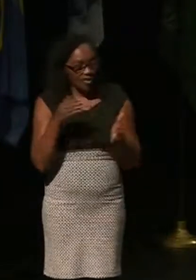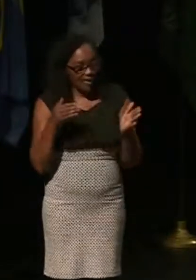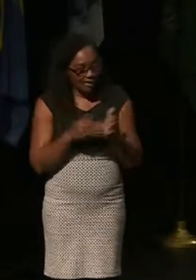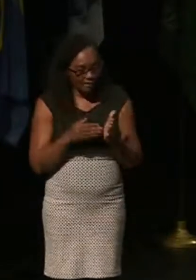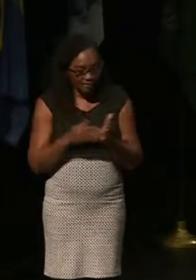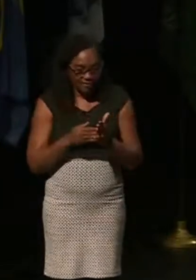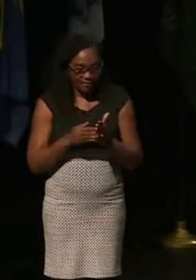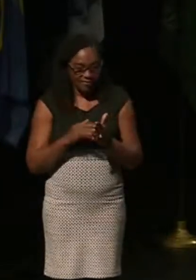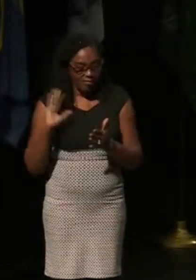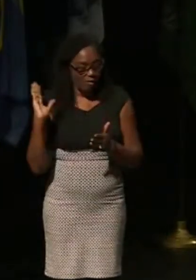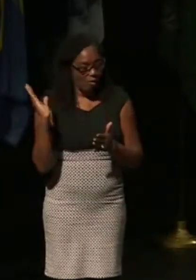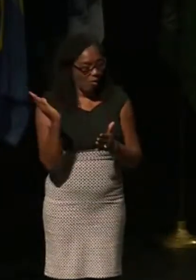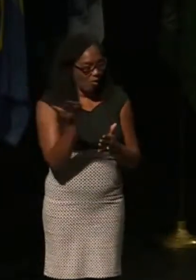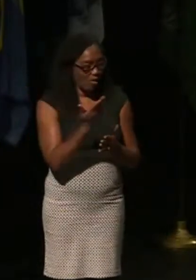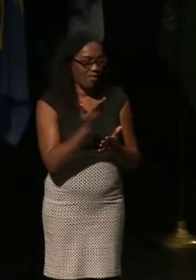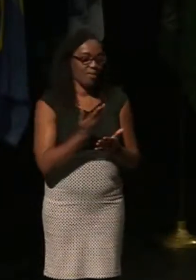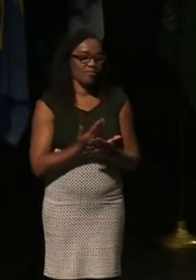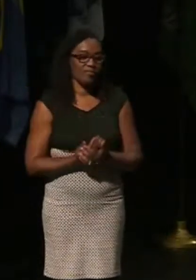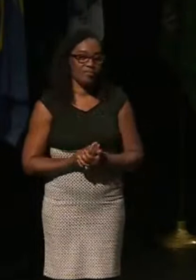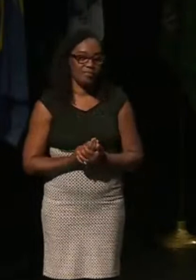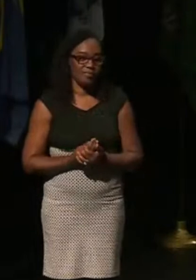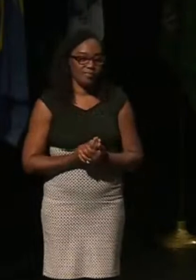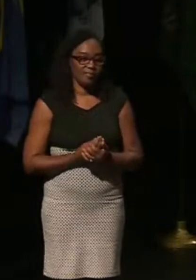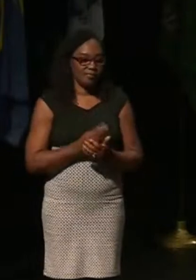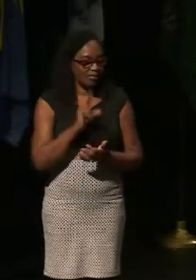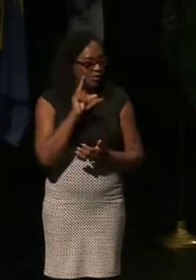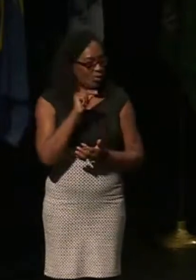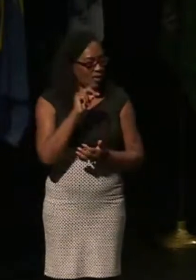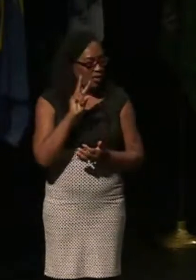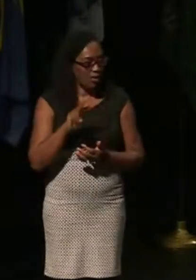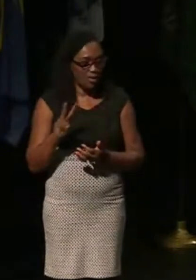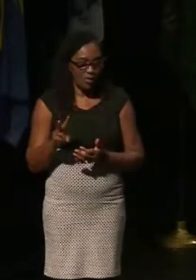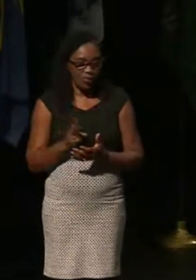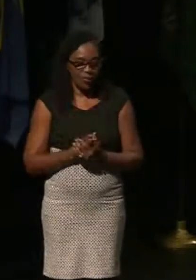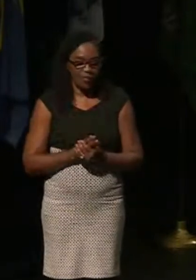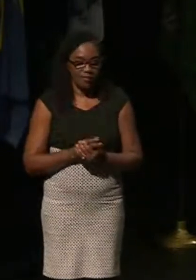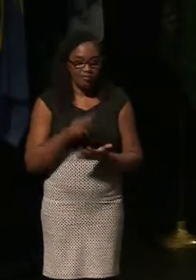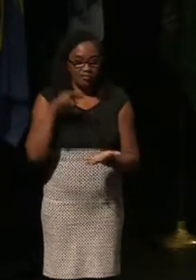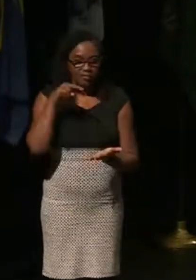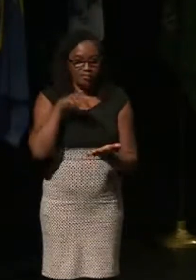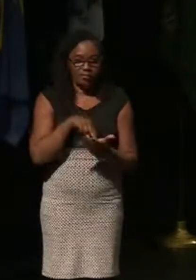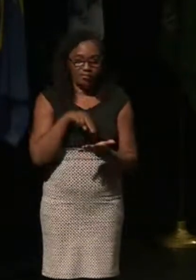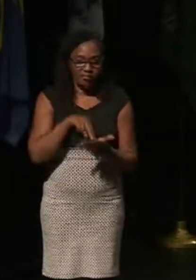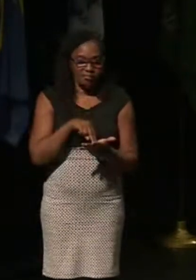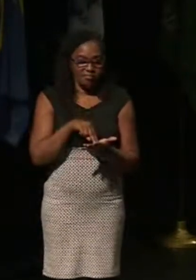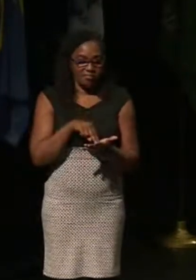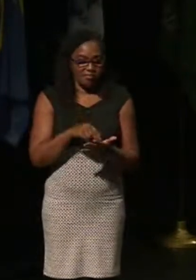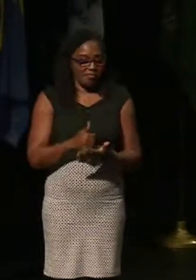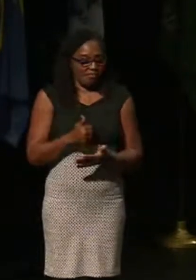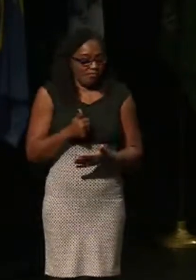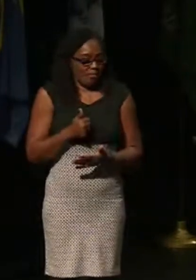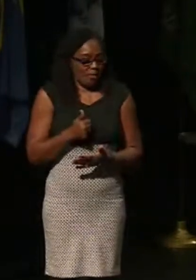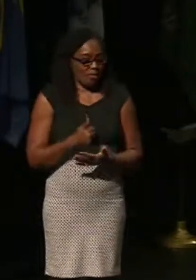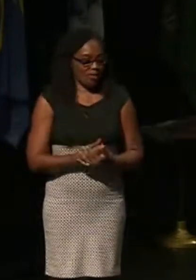the entire graduating class of 2022. Stand tall on the shoulders of your predecessors